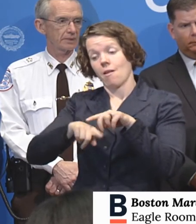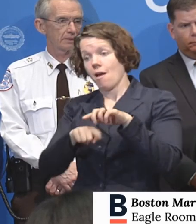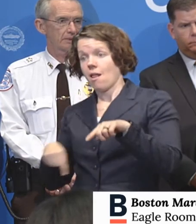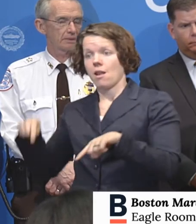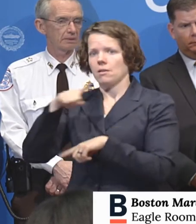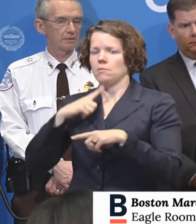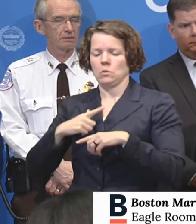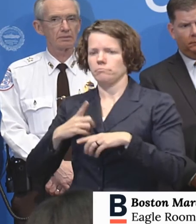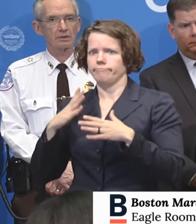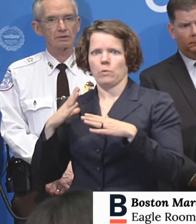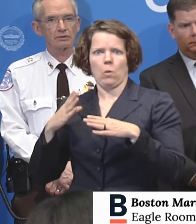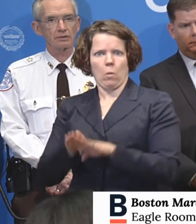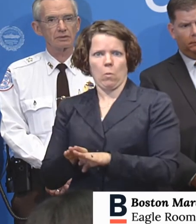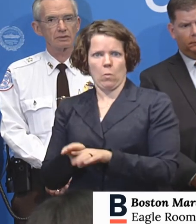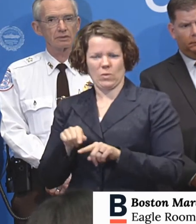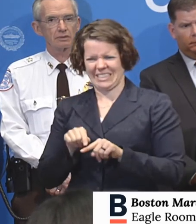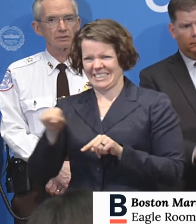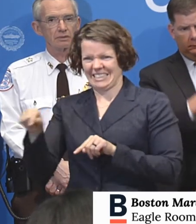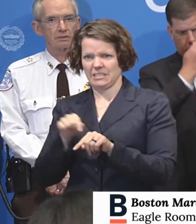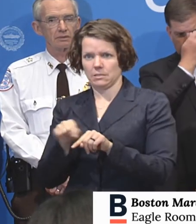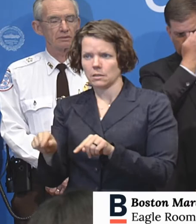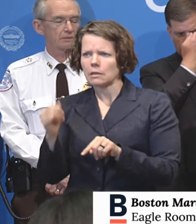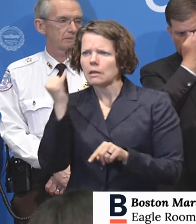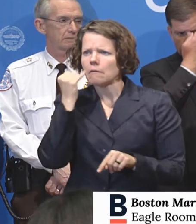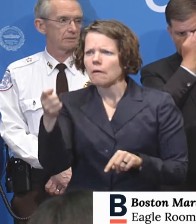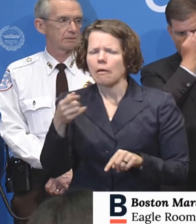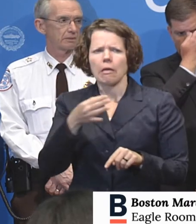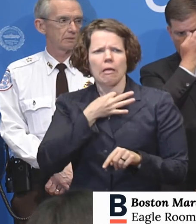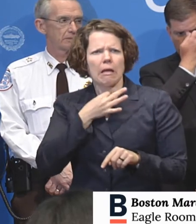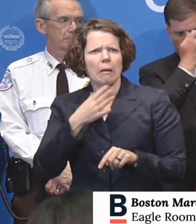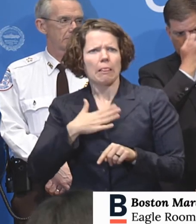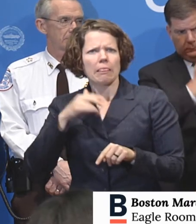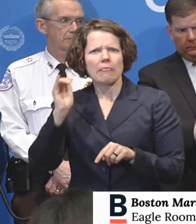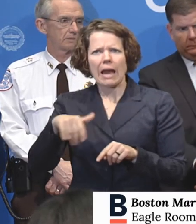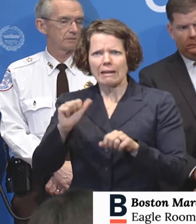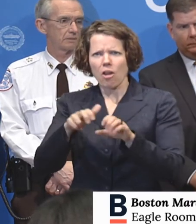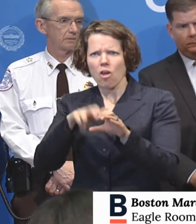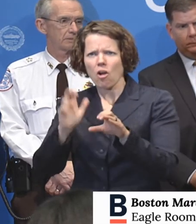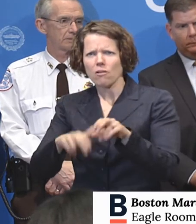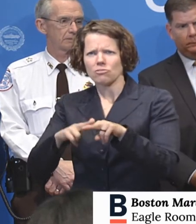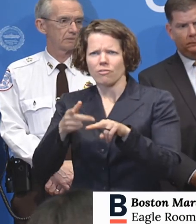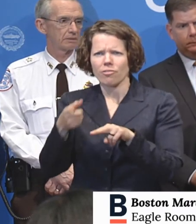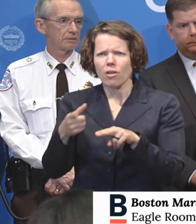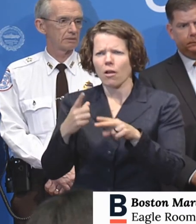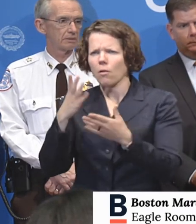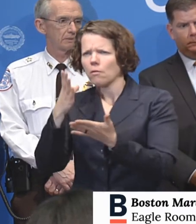mbta.com, where you will get the most up-to-date information. Also,